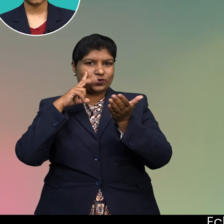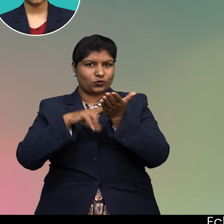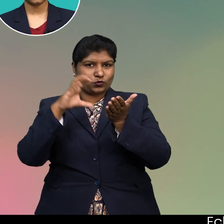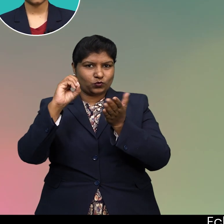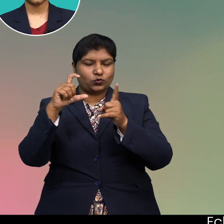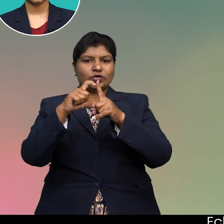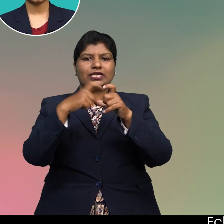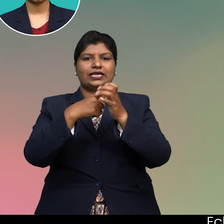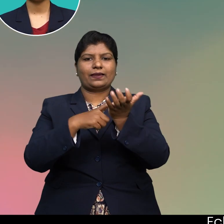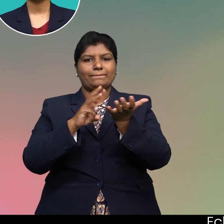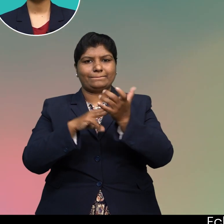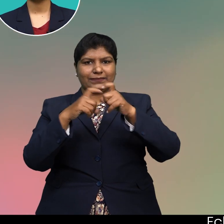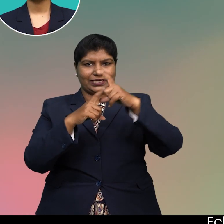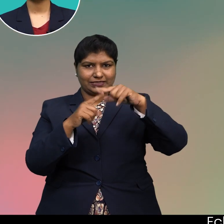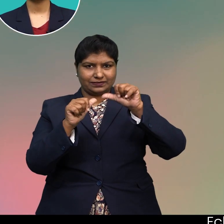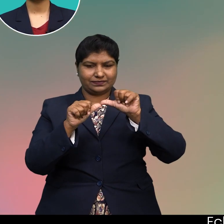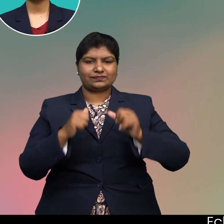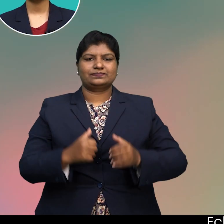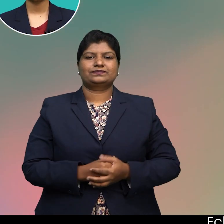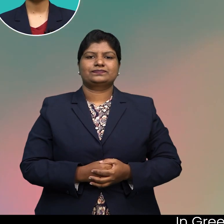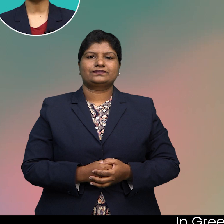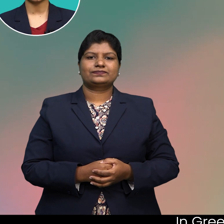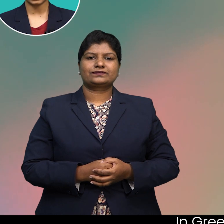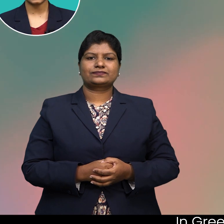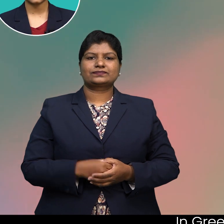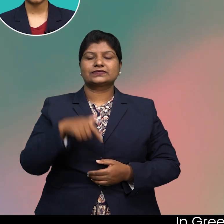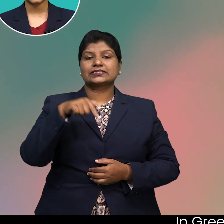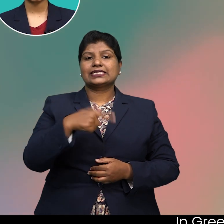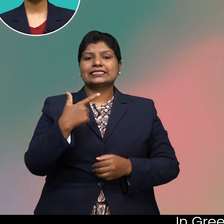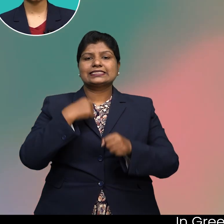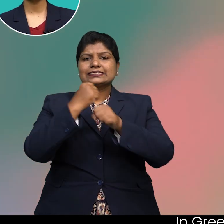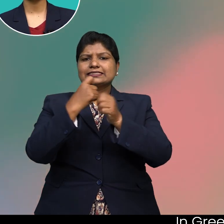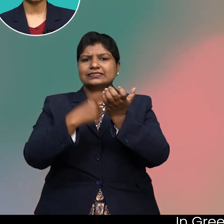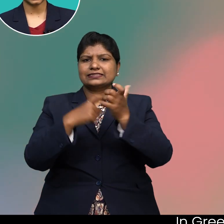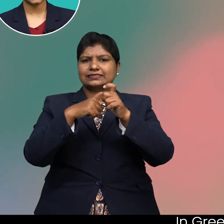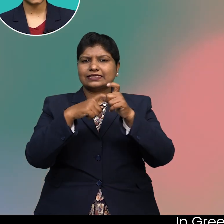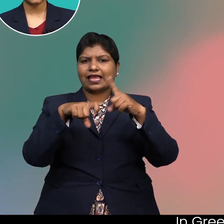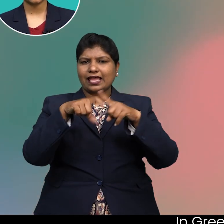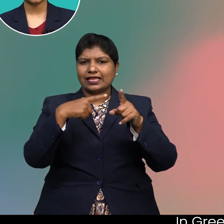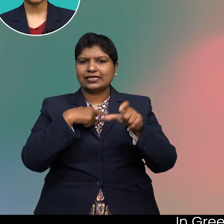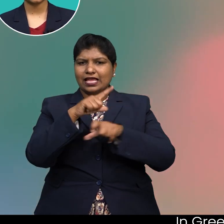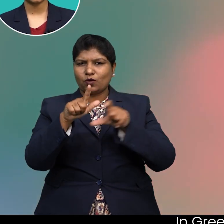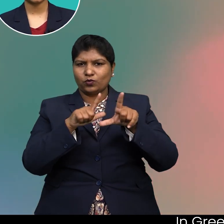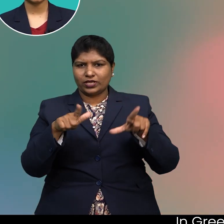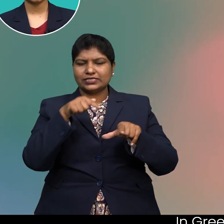There is thus extensive organ differentiation.